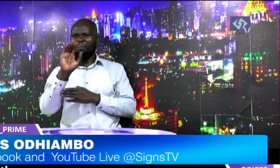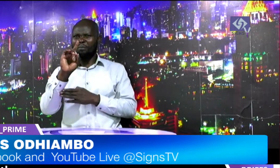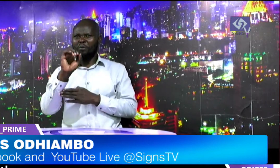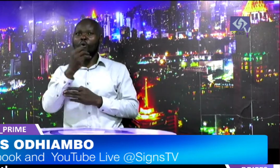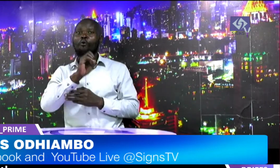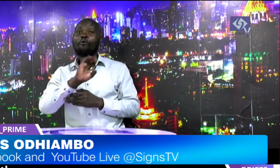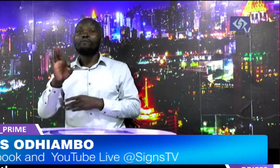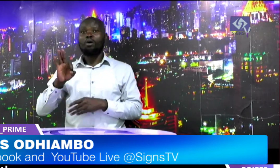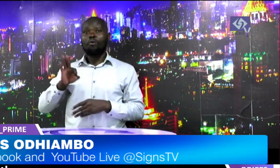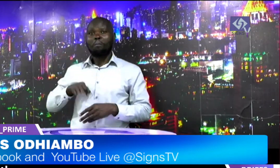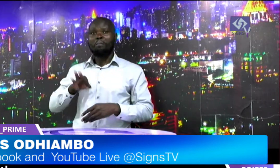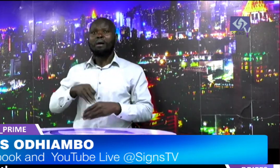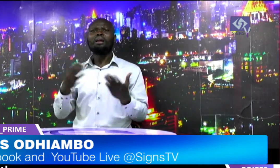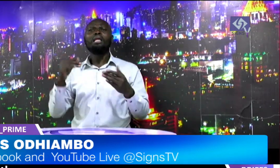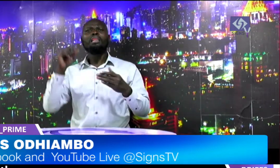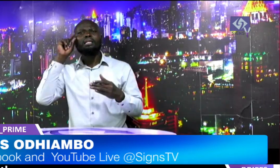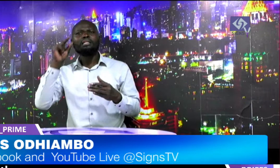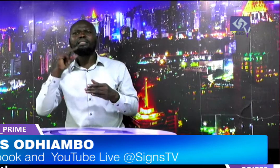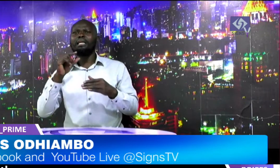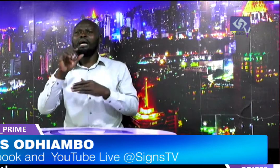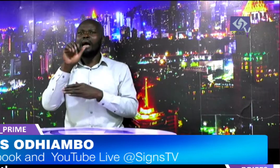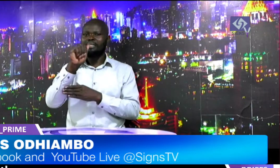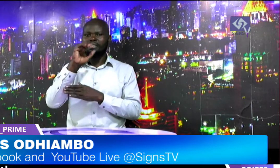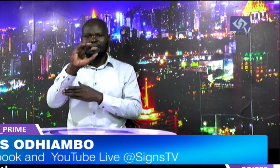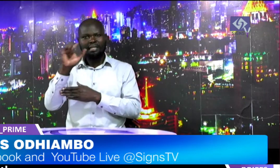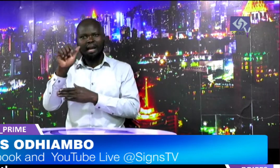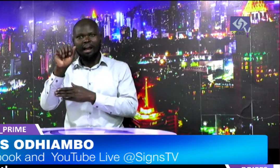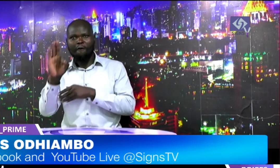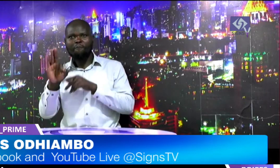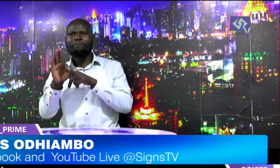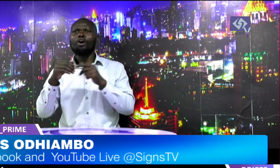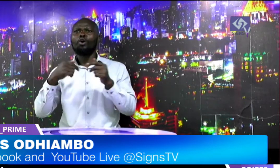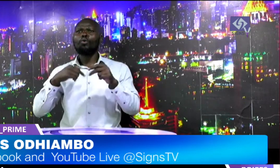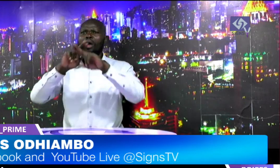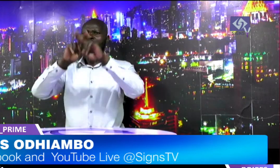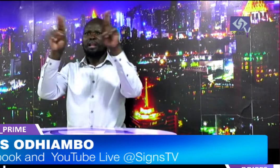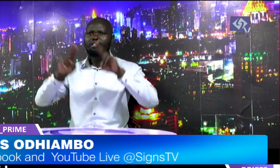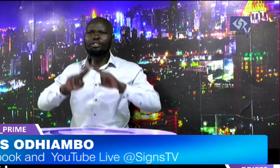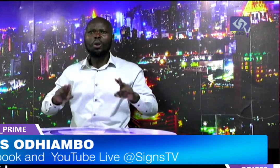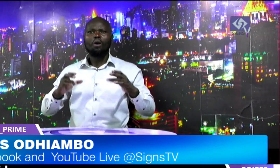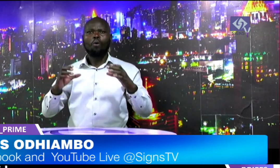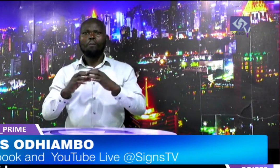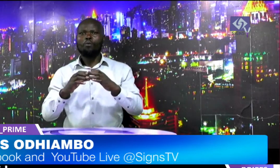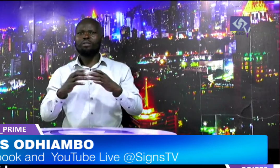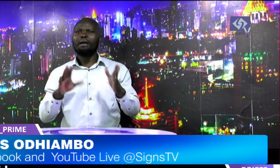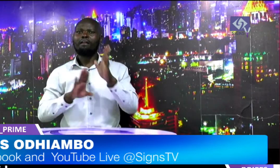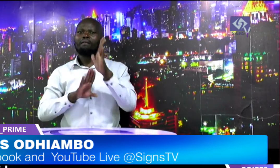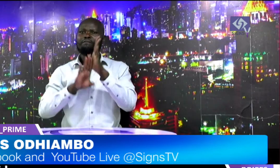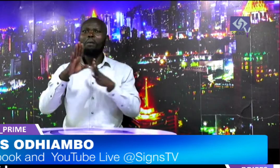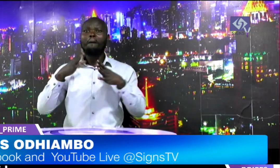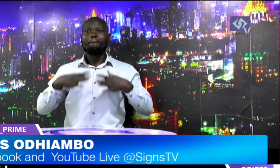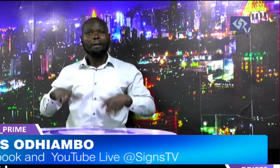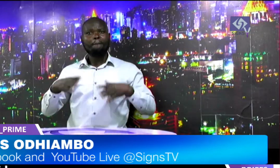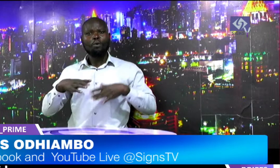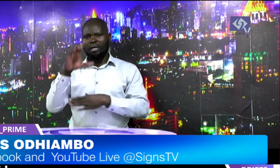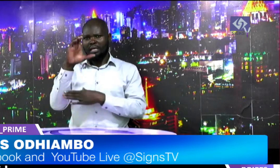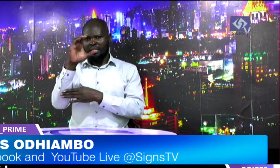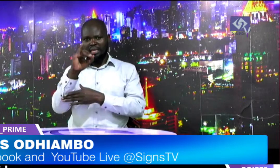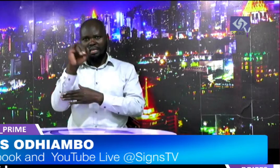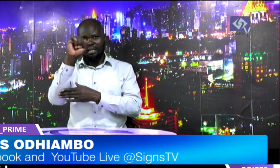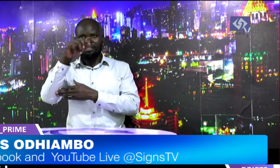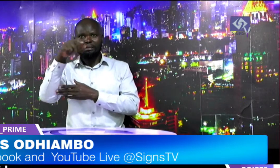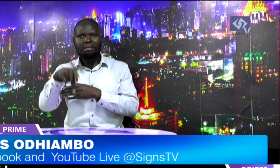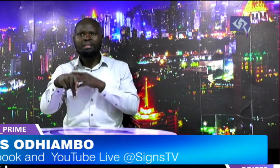the Africa Coordinating Center for Abandonment of Female Genital Mutilation, the International Committee for the Development